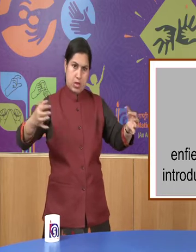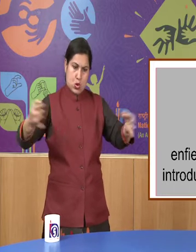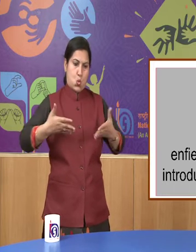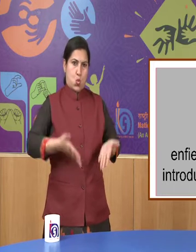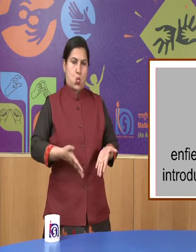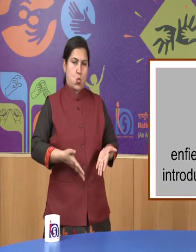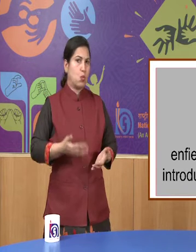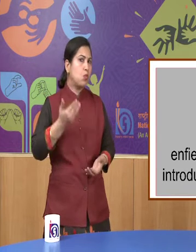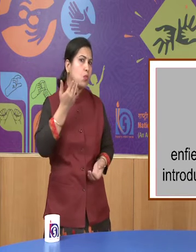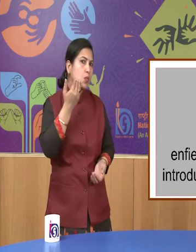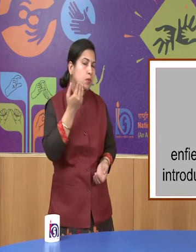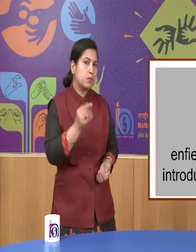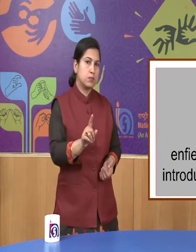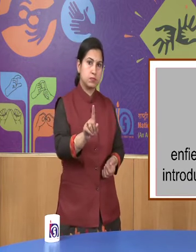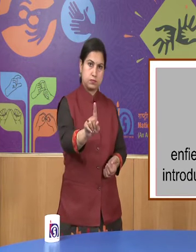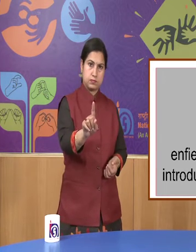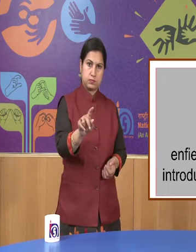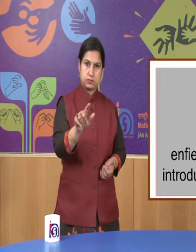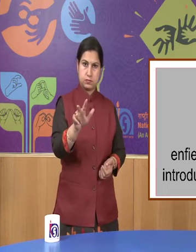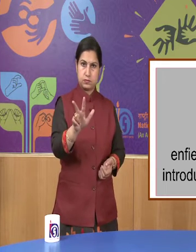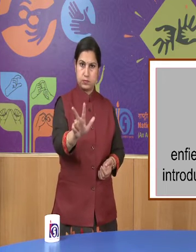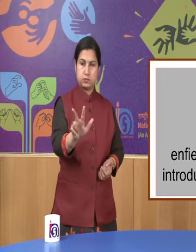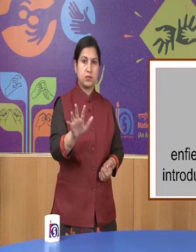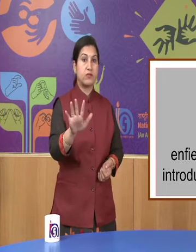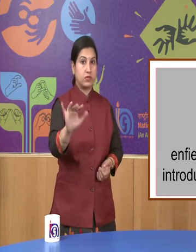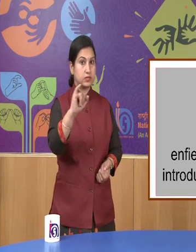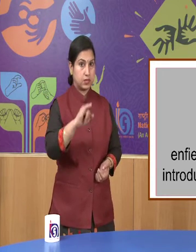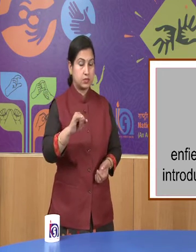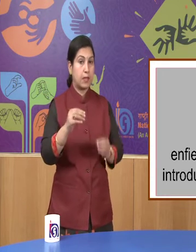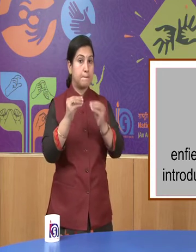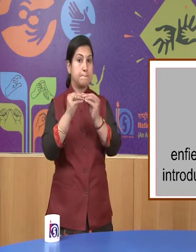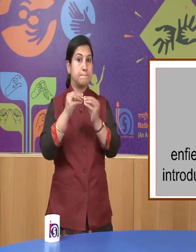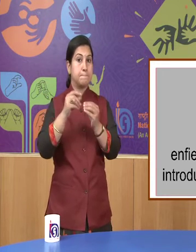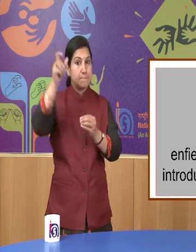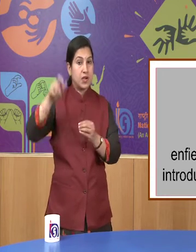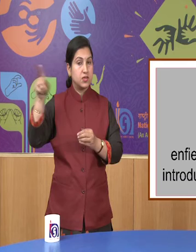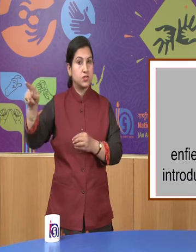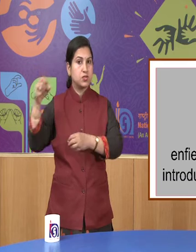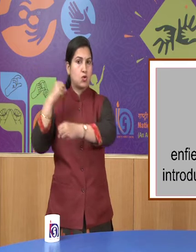In the year 1856, the British government decided to